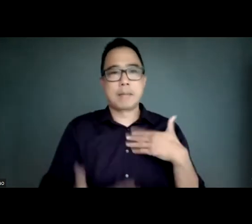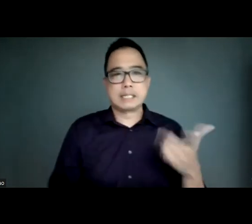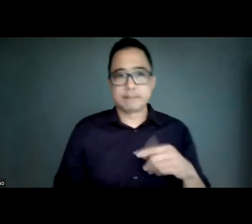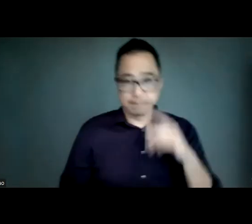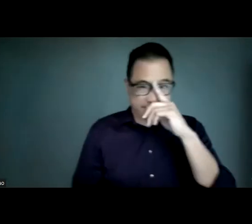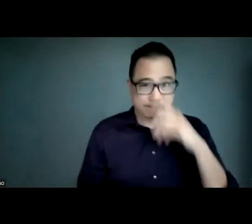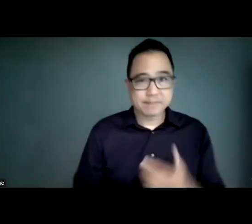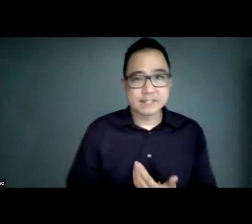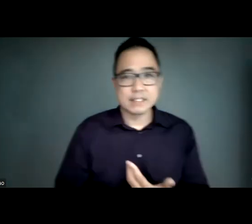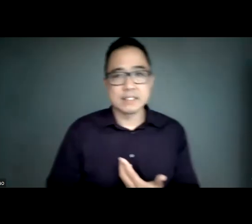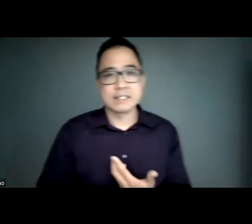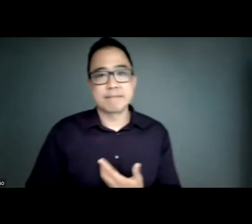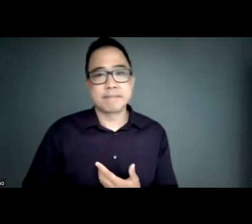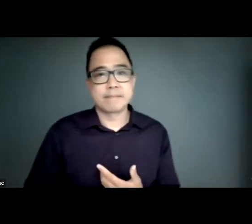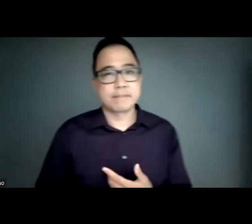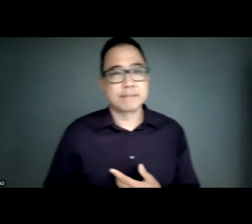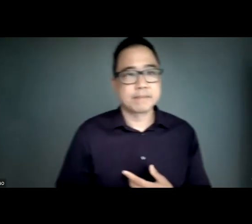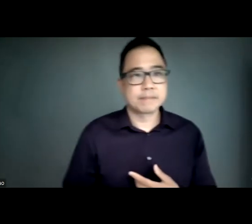Yes, exactly. Next slide, please.